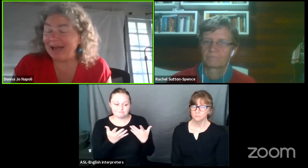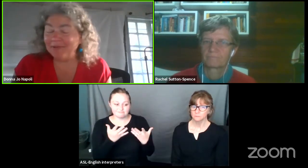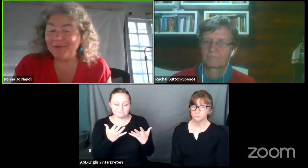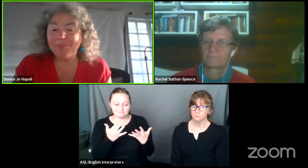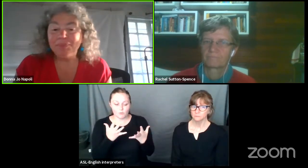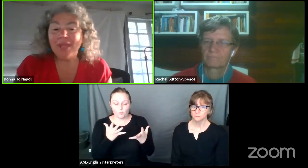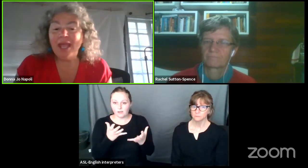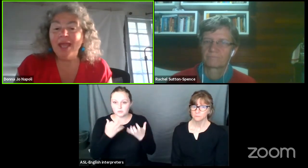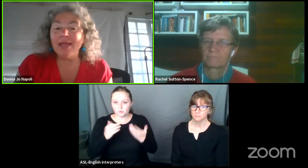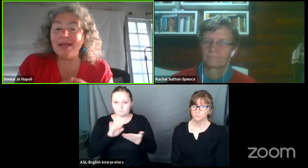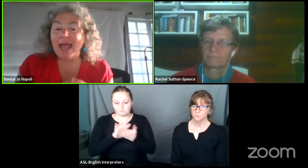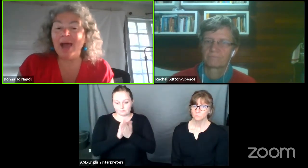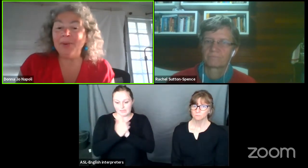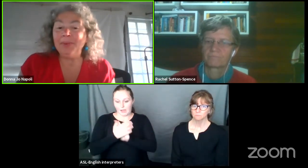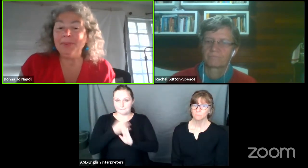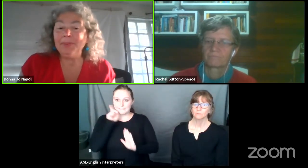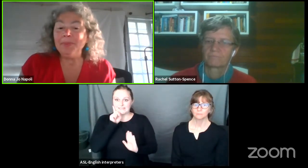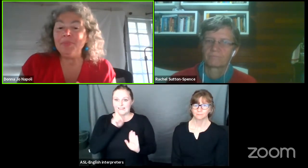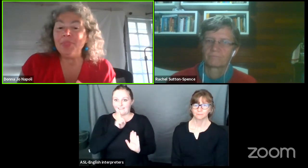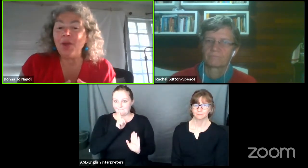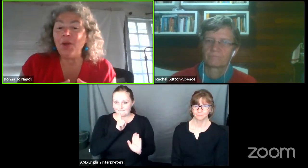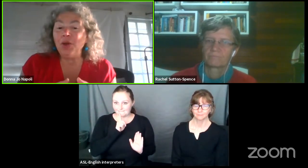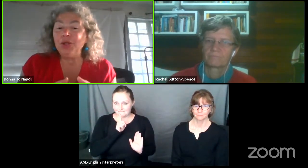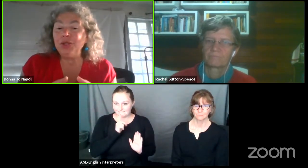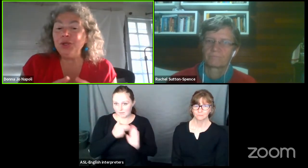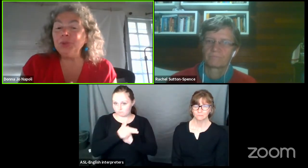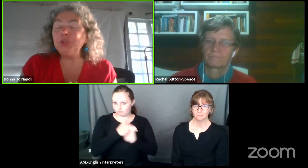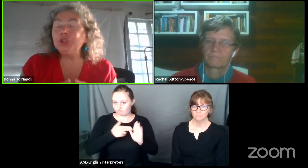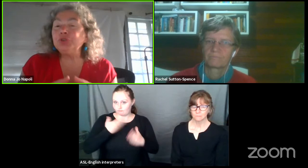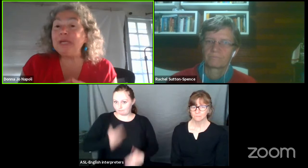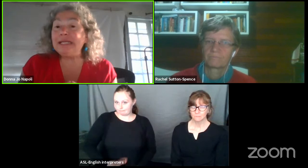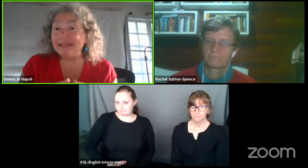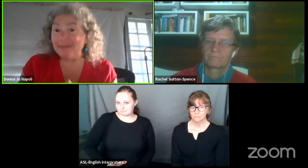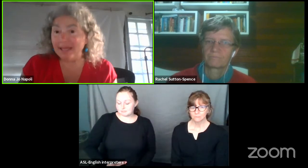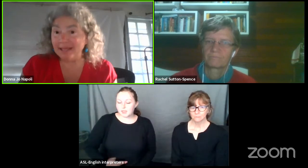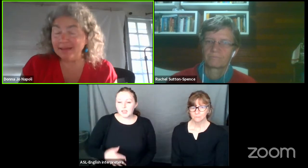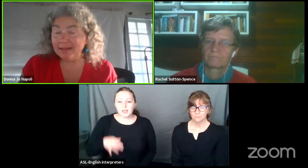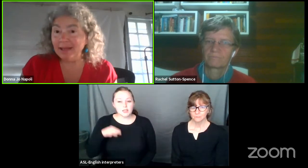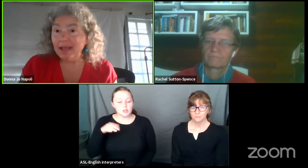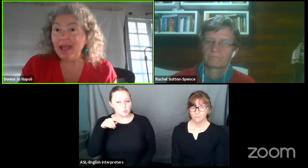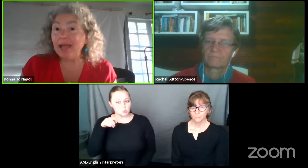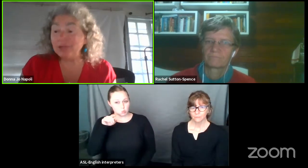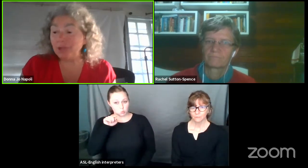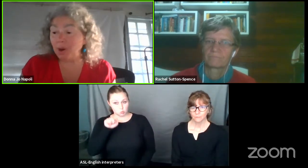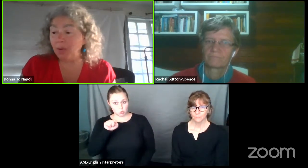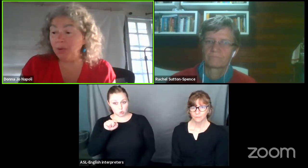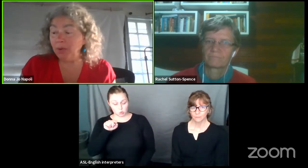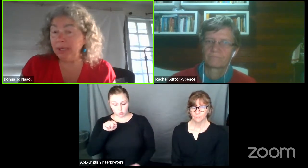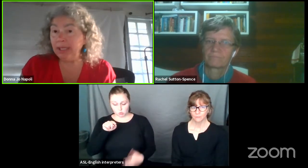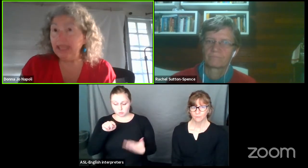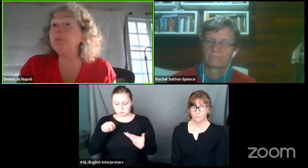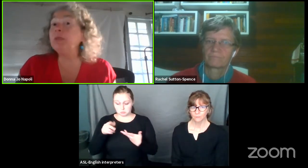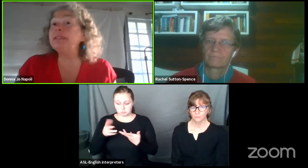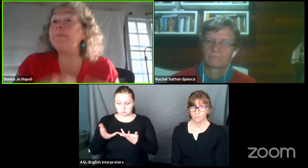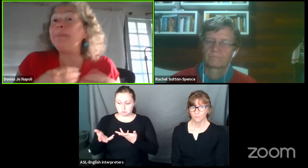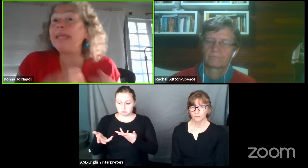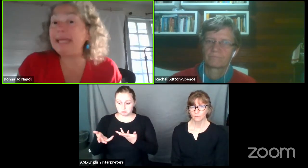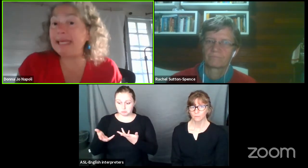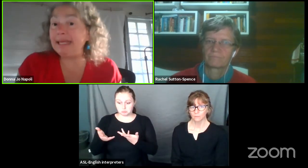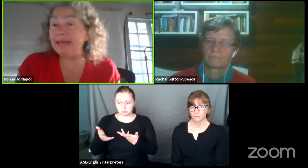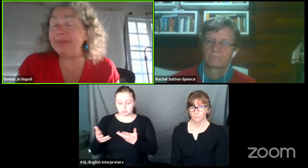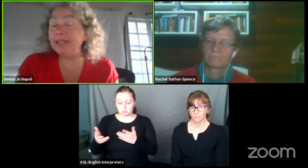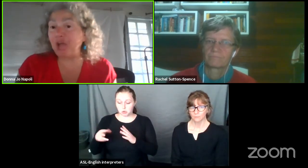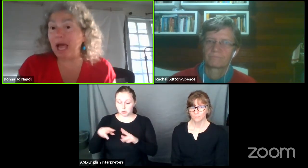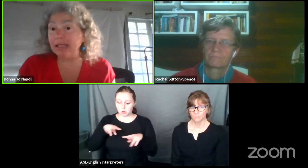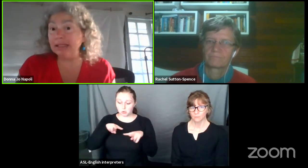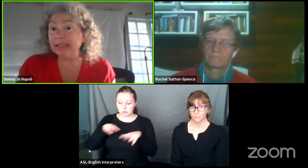being deaf. Now, you treated this as though it was a